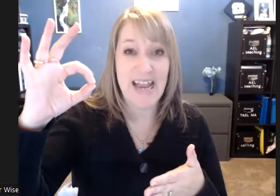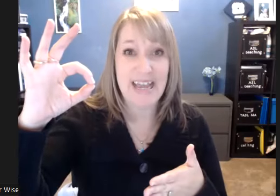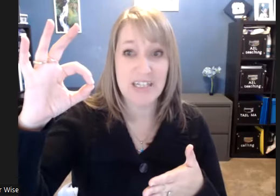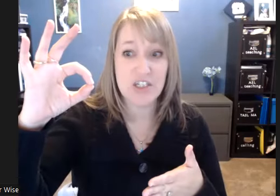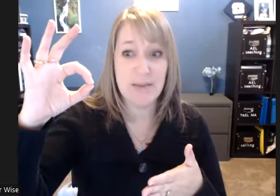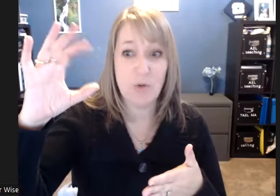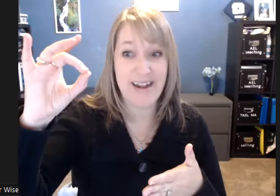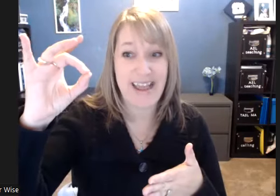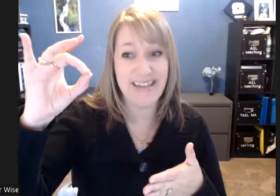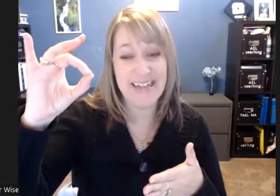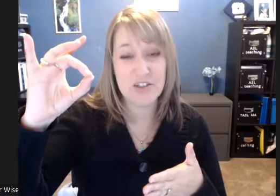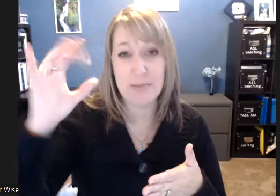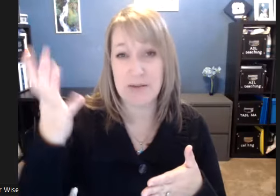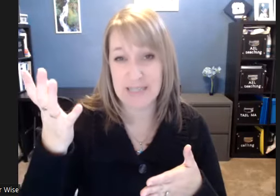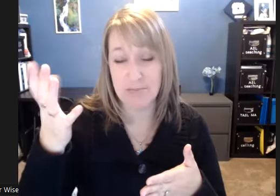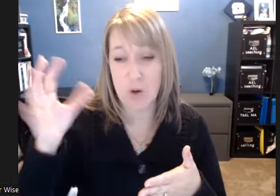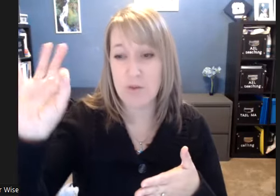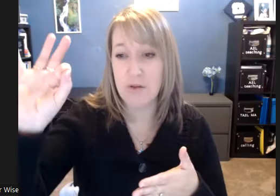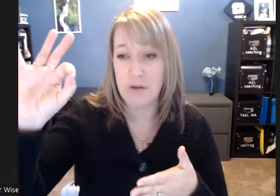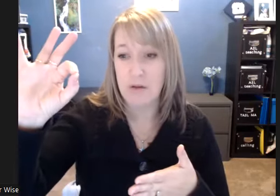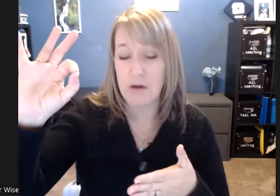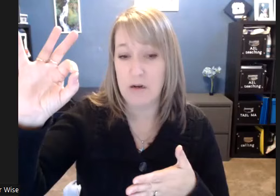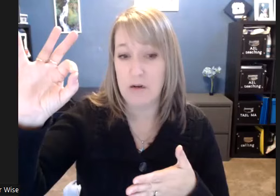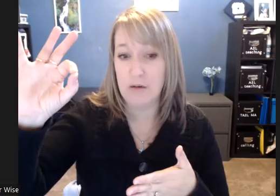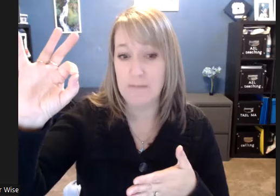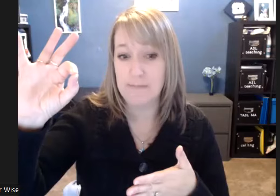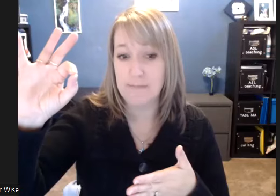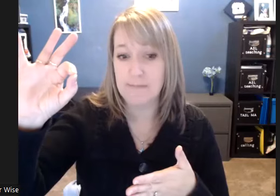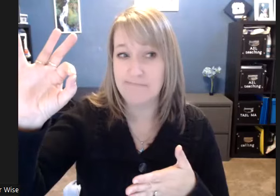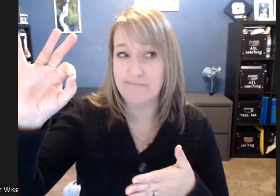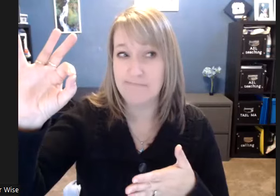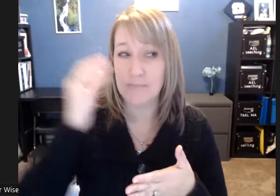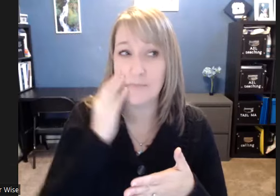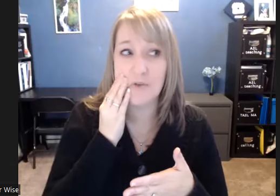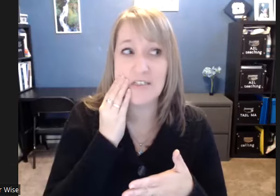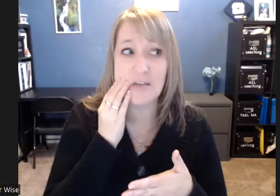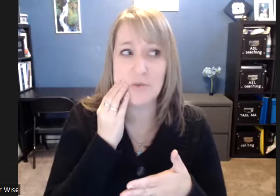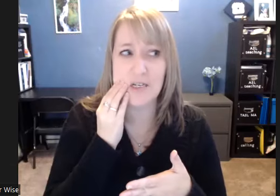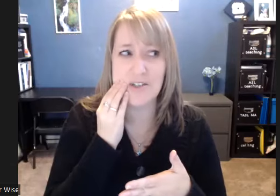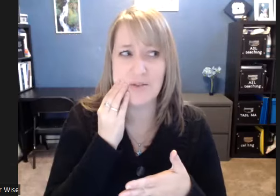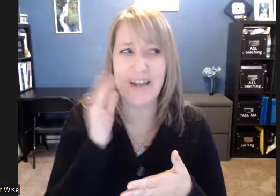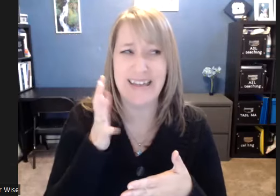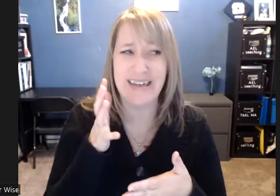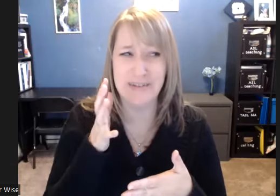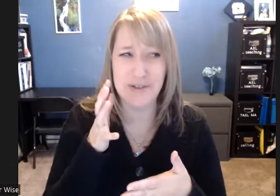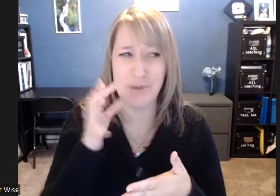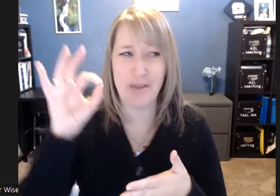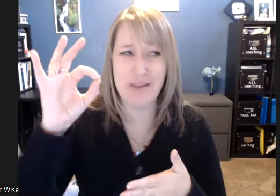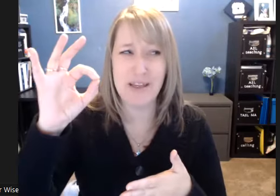9 hand shape or an 8 hand shape. I've seen both. trying to decide which one I do. I think I kind of do both. I think I